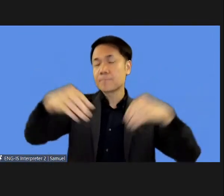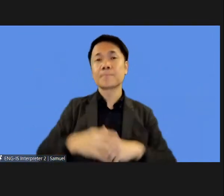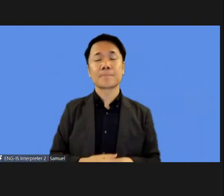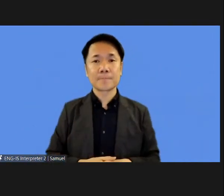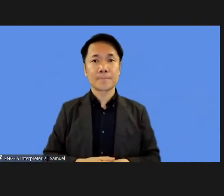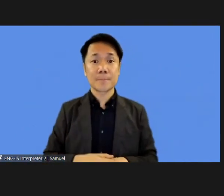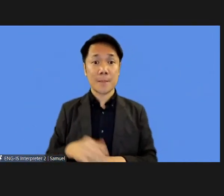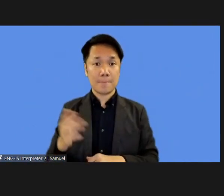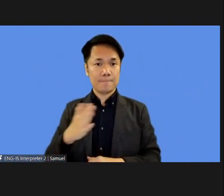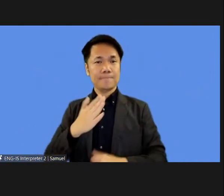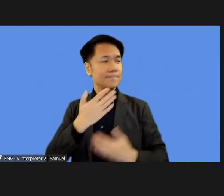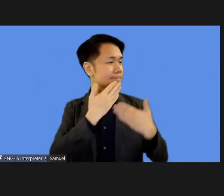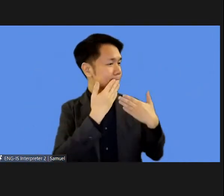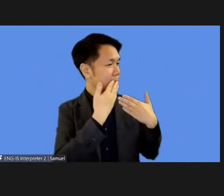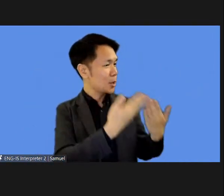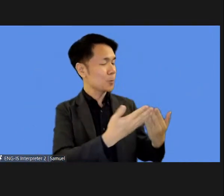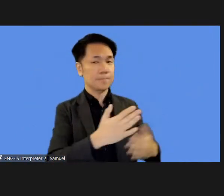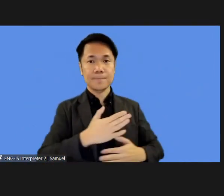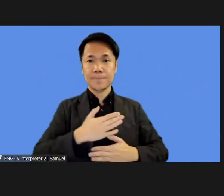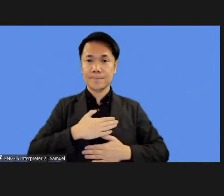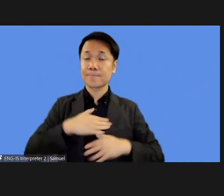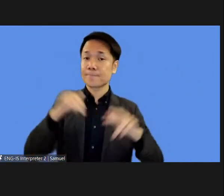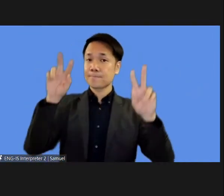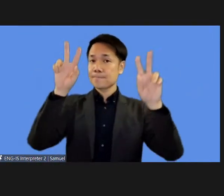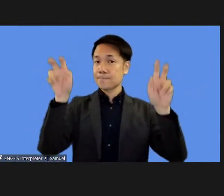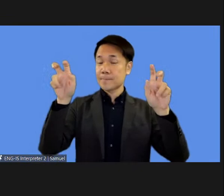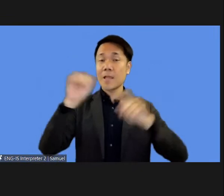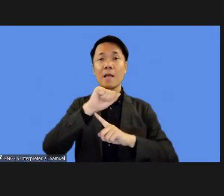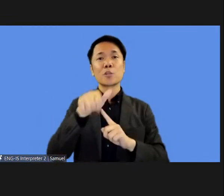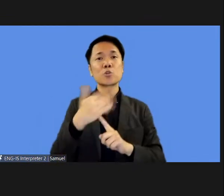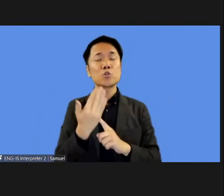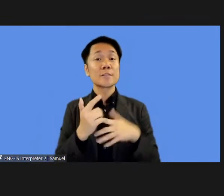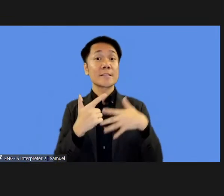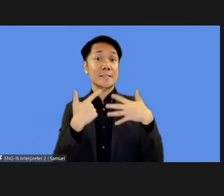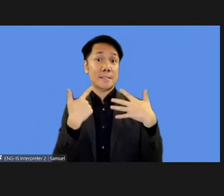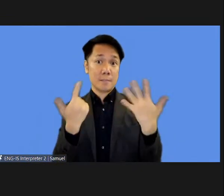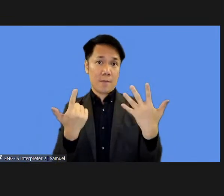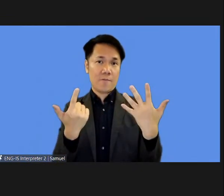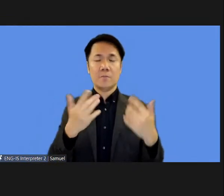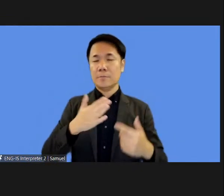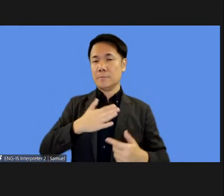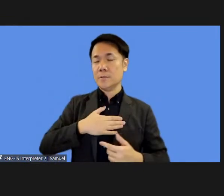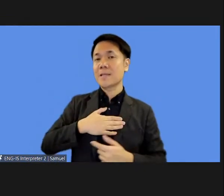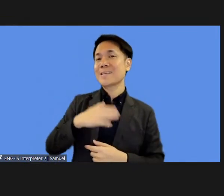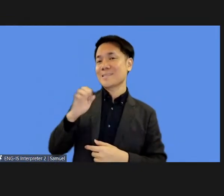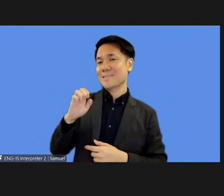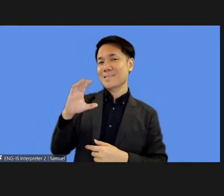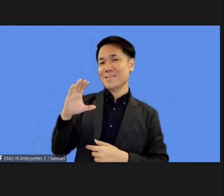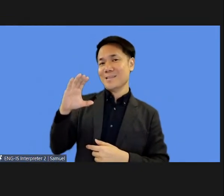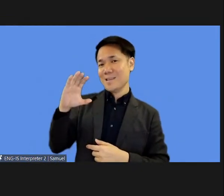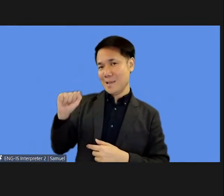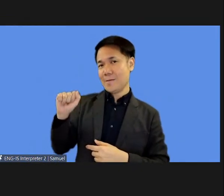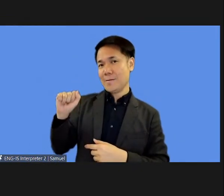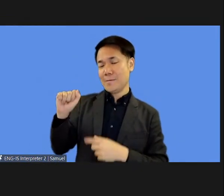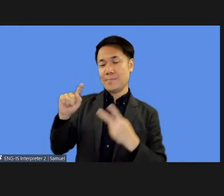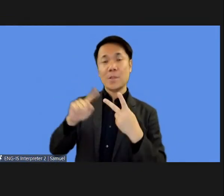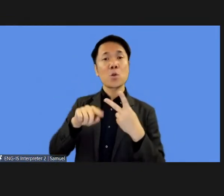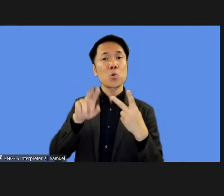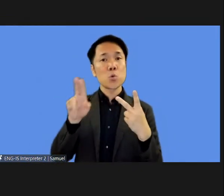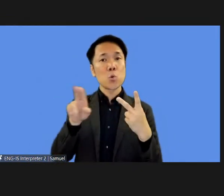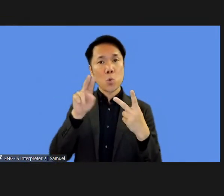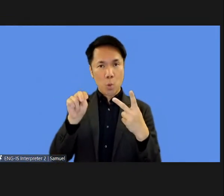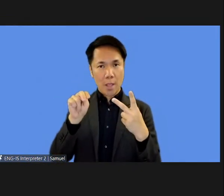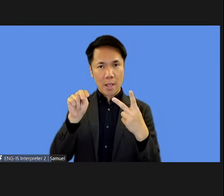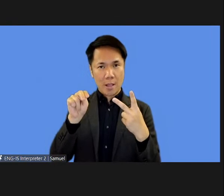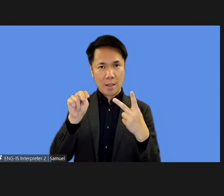parallel session on SDG 7 was prepared by the Economic Commission for Africa, the United Nations